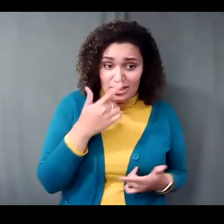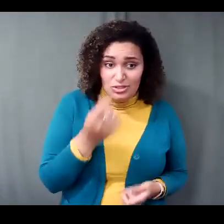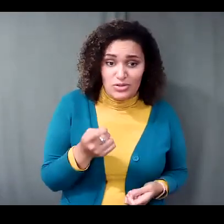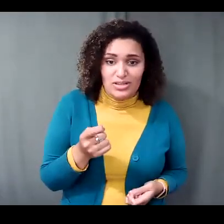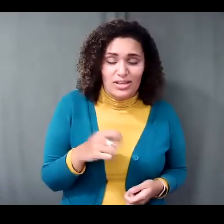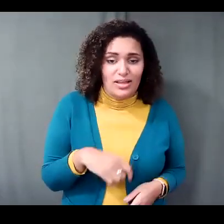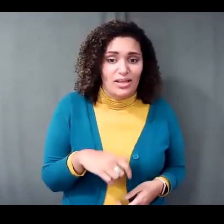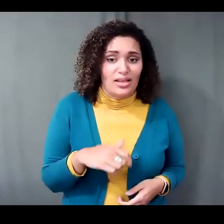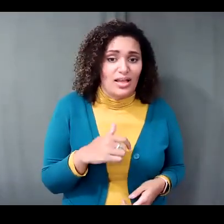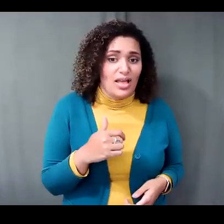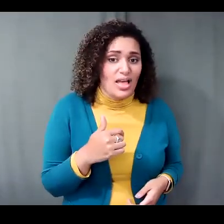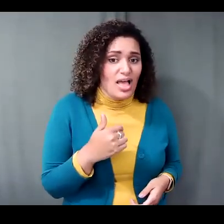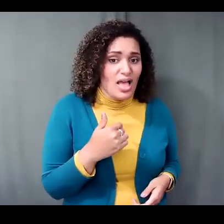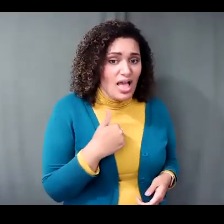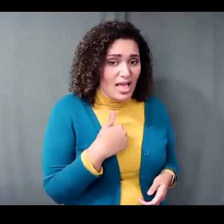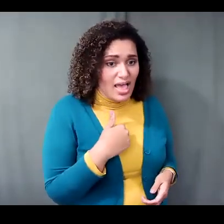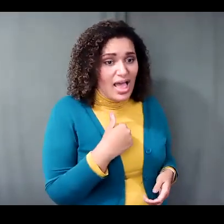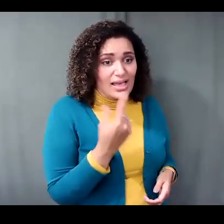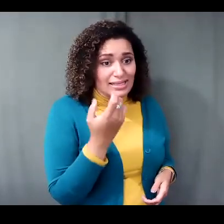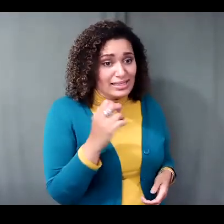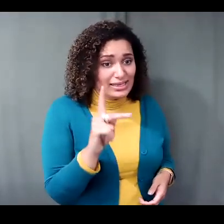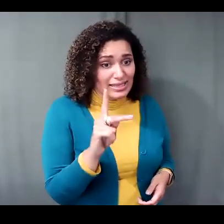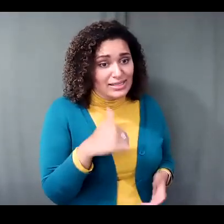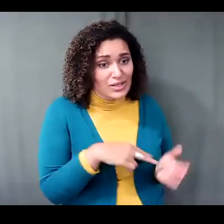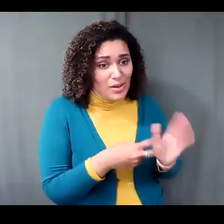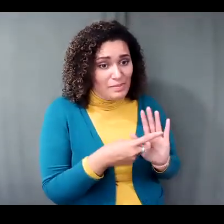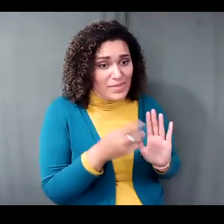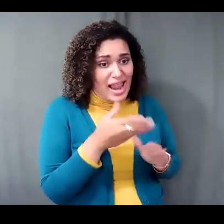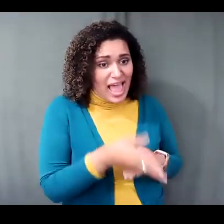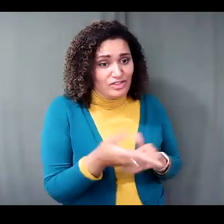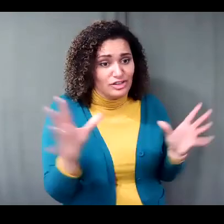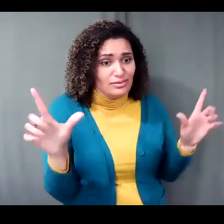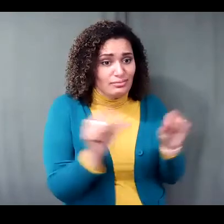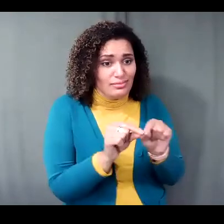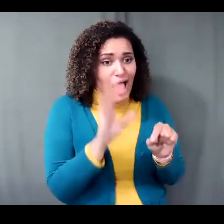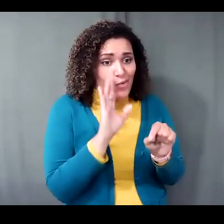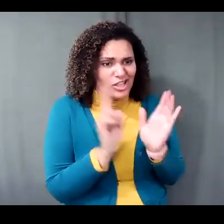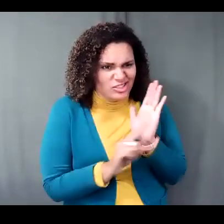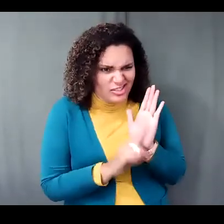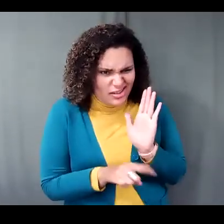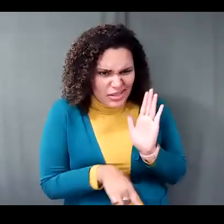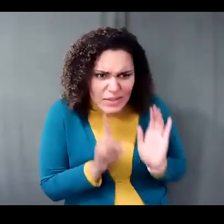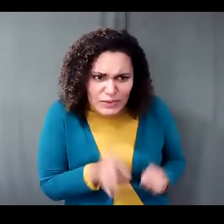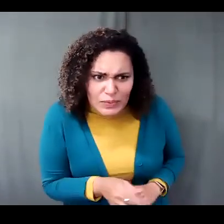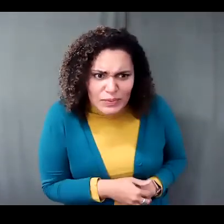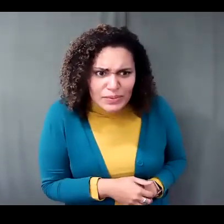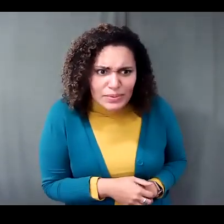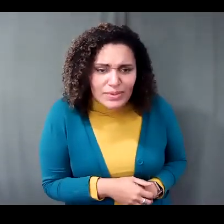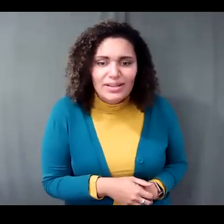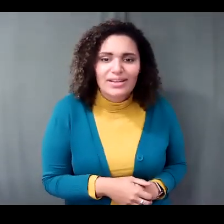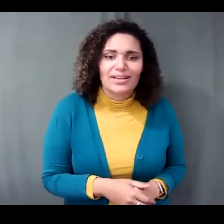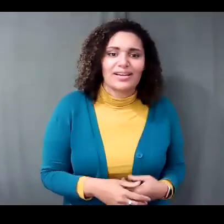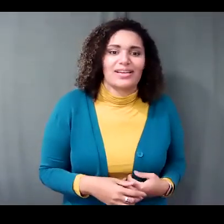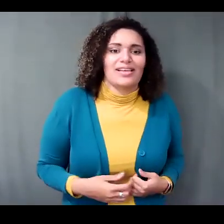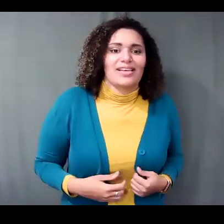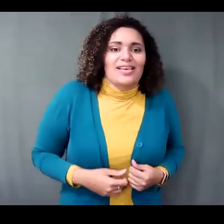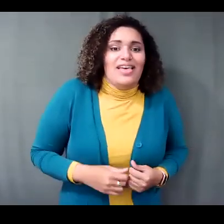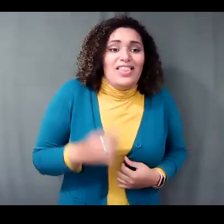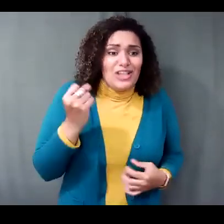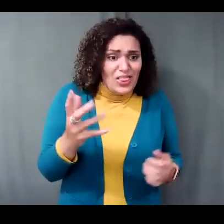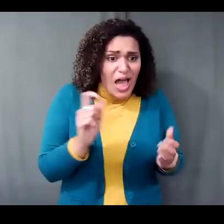or kind of some of those richer and a lot of nutty kind of things. So it goes great with, I'm here nibbling just for